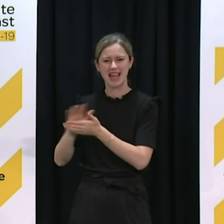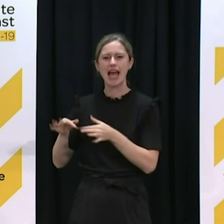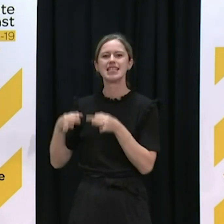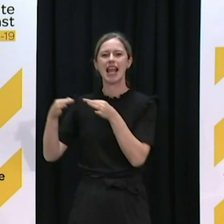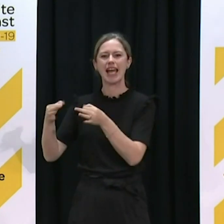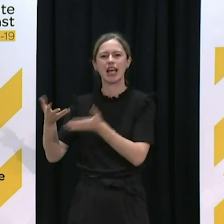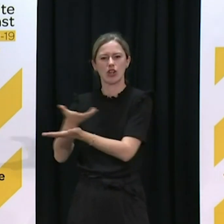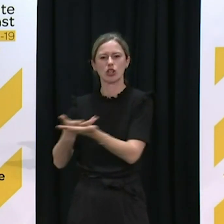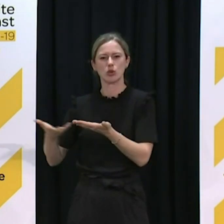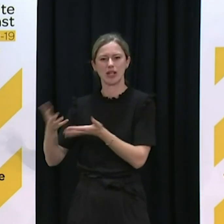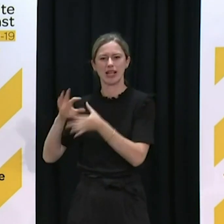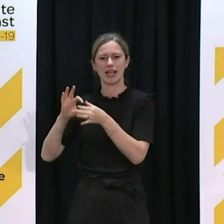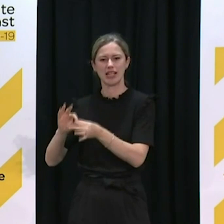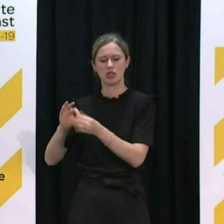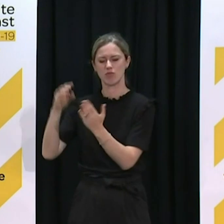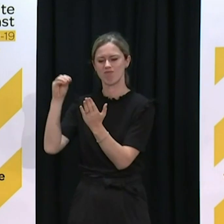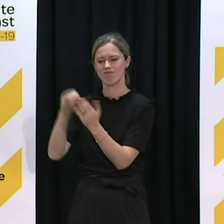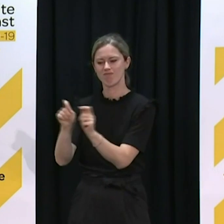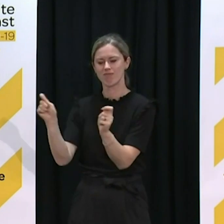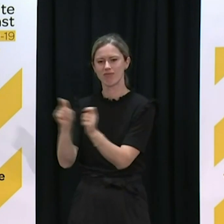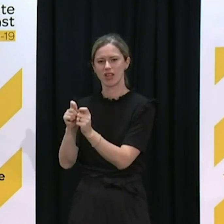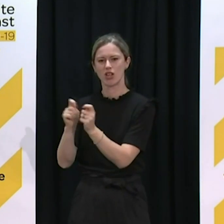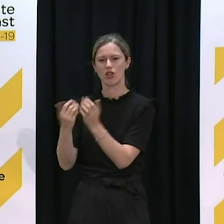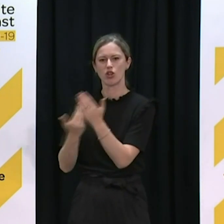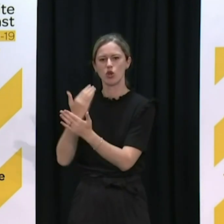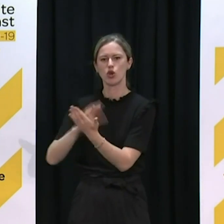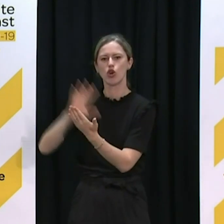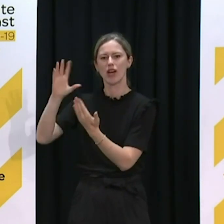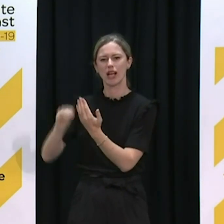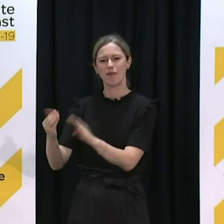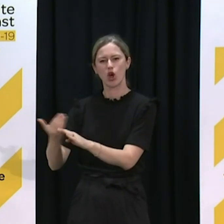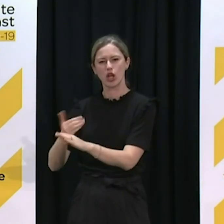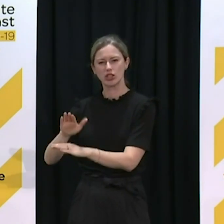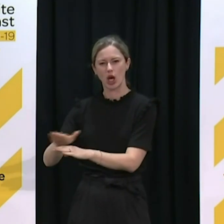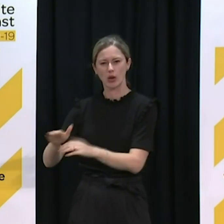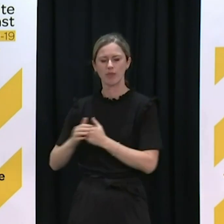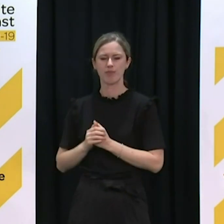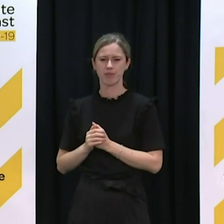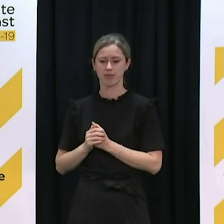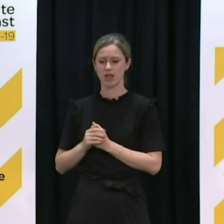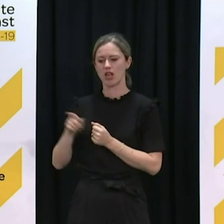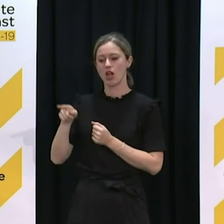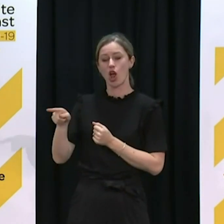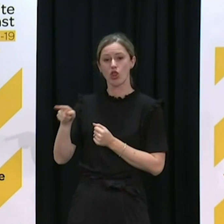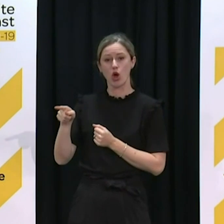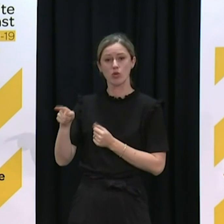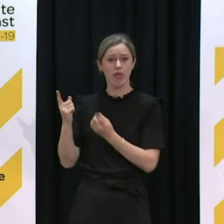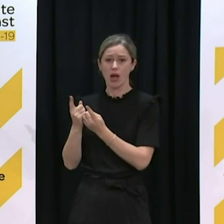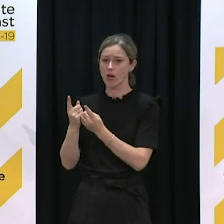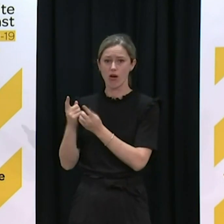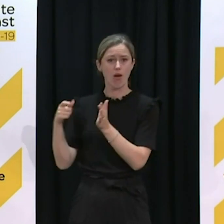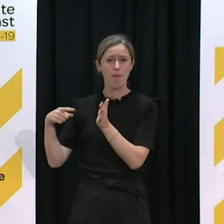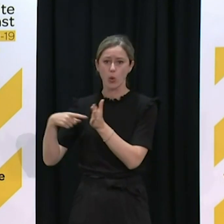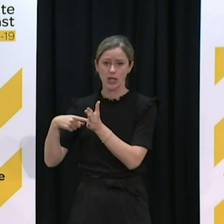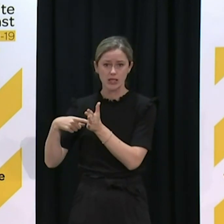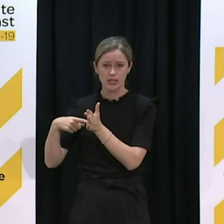the consultation on gazetting of the early childhood curriculum Te Whariki. These changes, these programs are still critical,